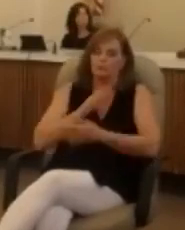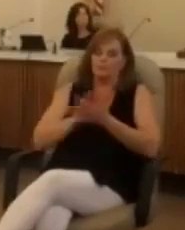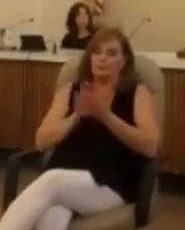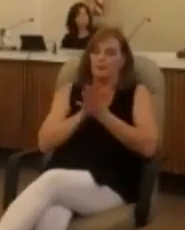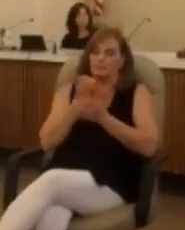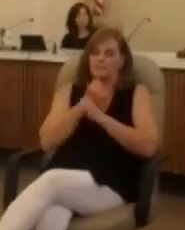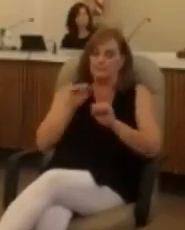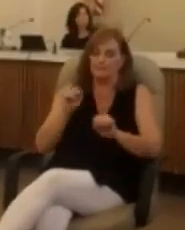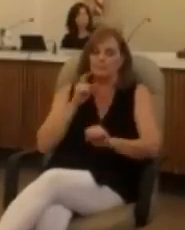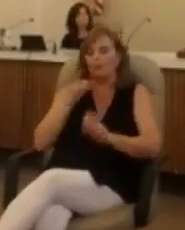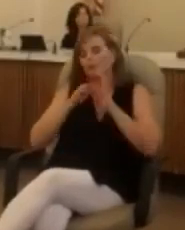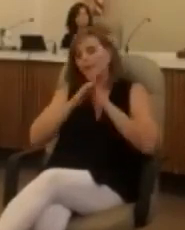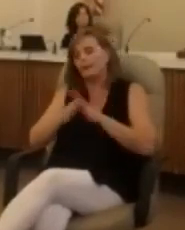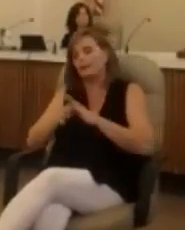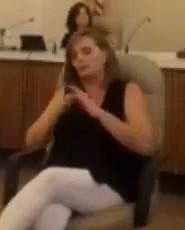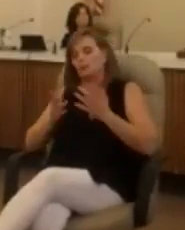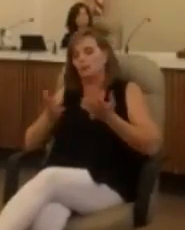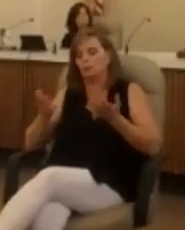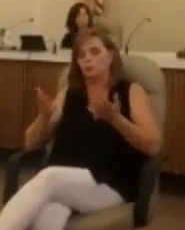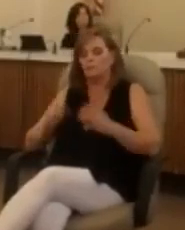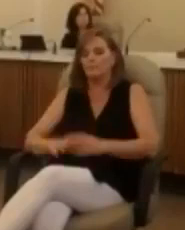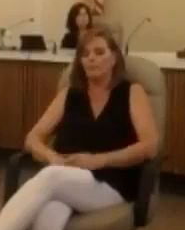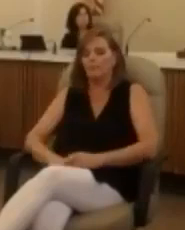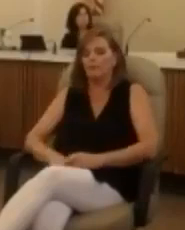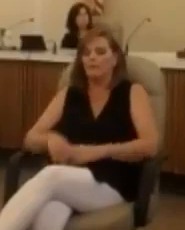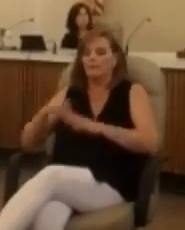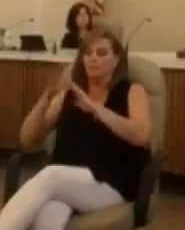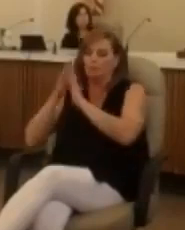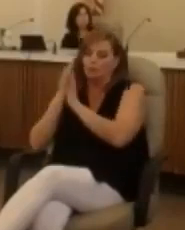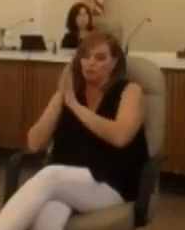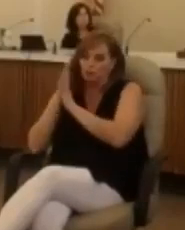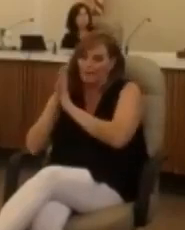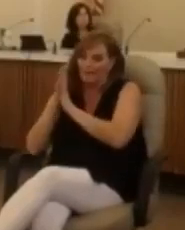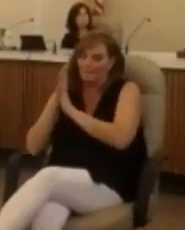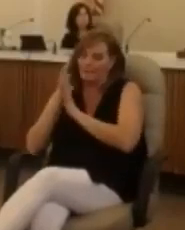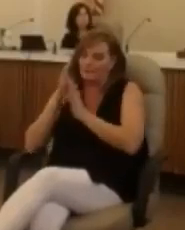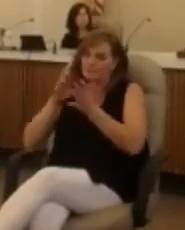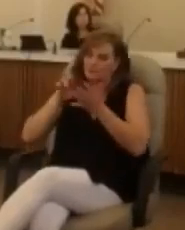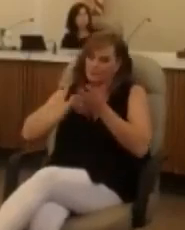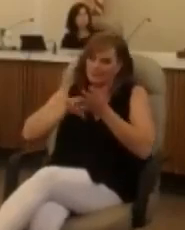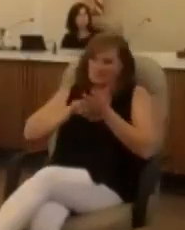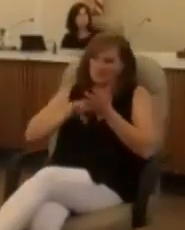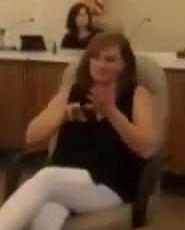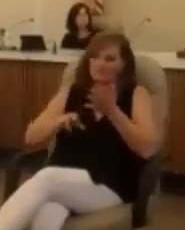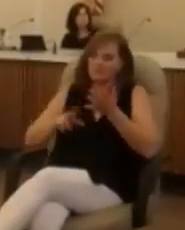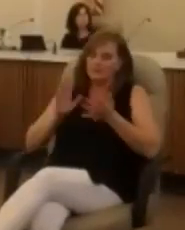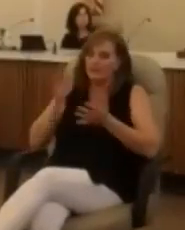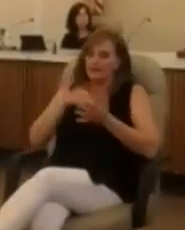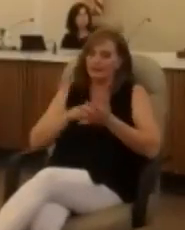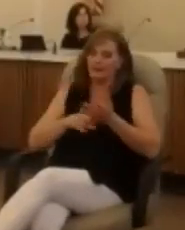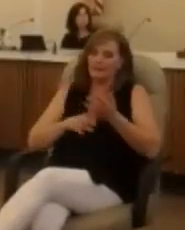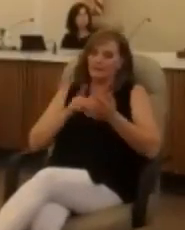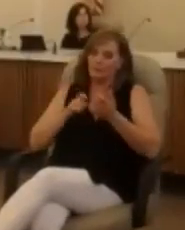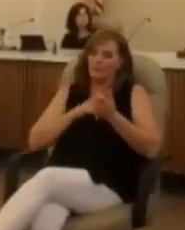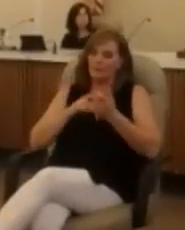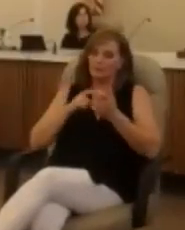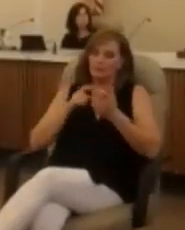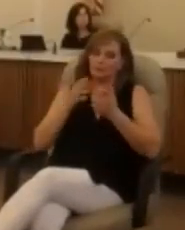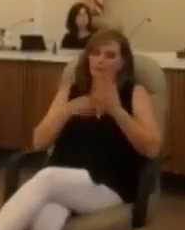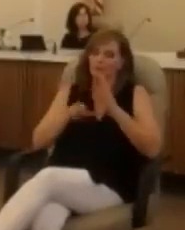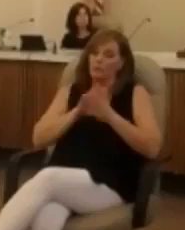of the traffic studies, and again, when we look at the way all these things are